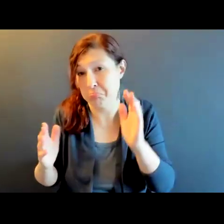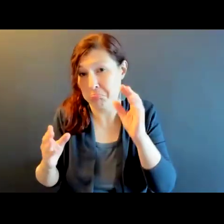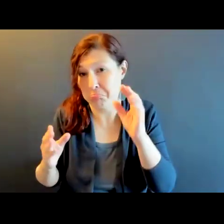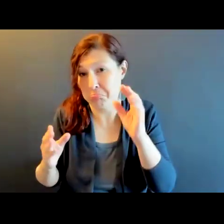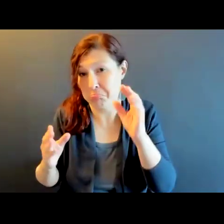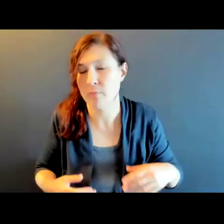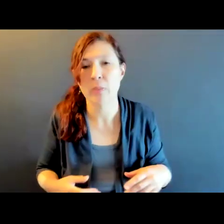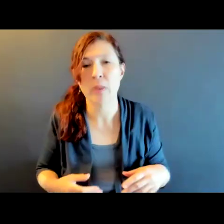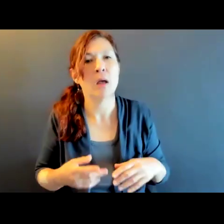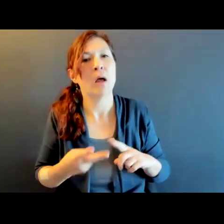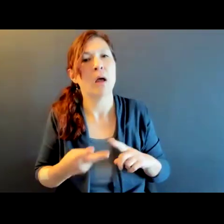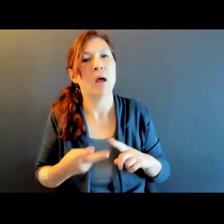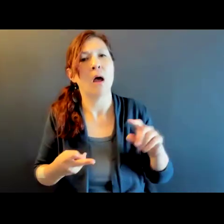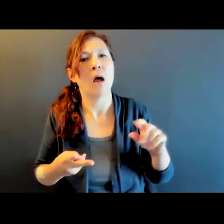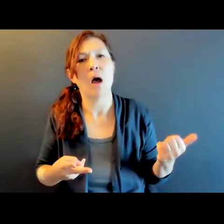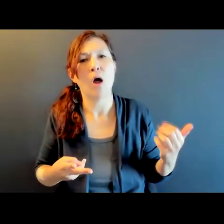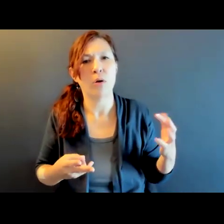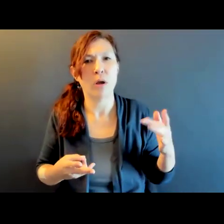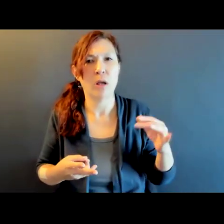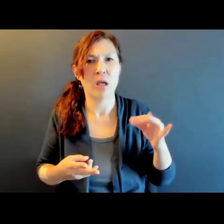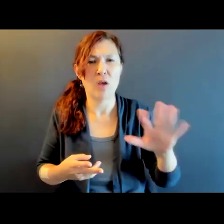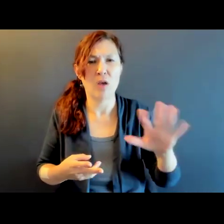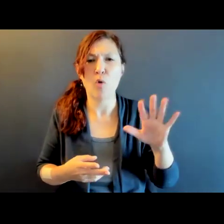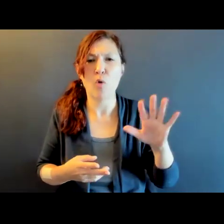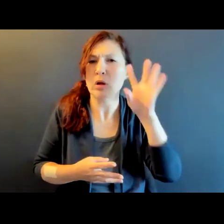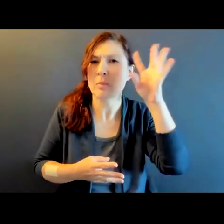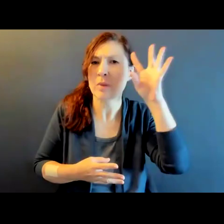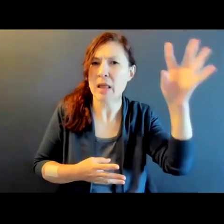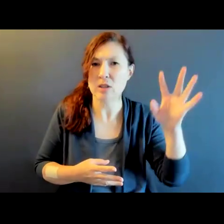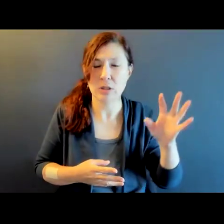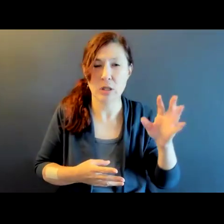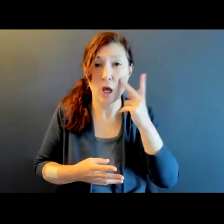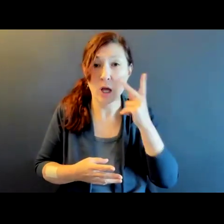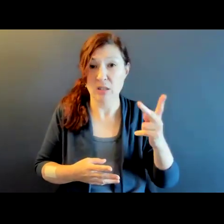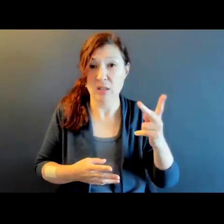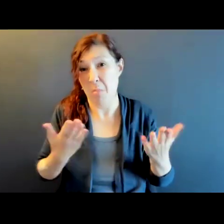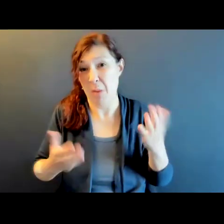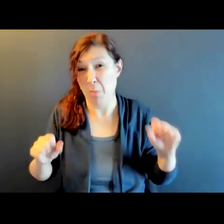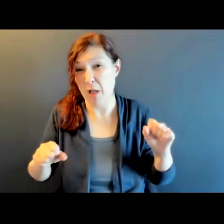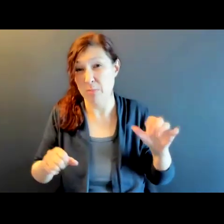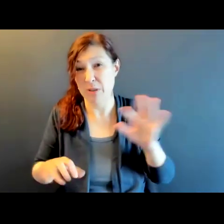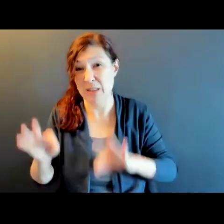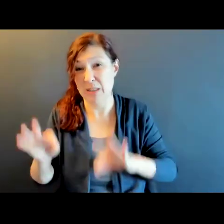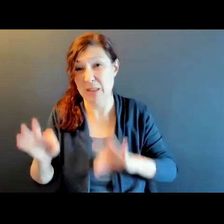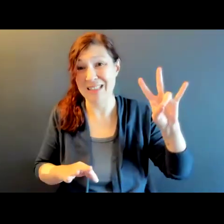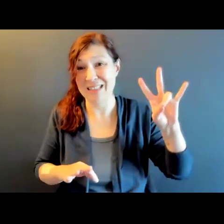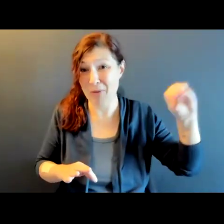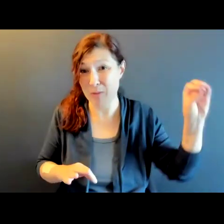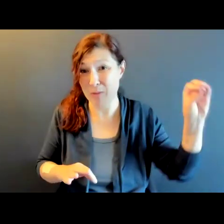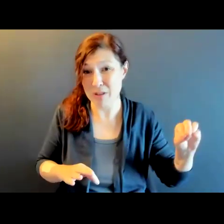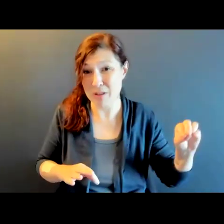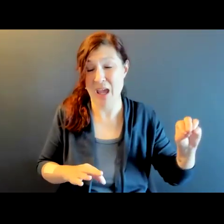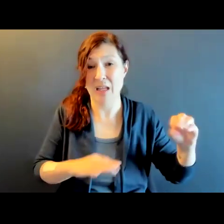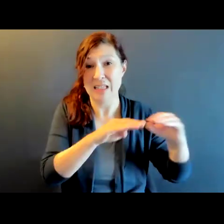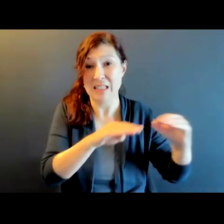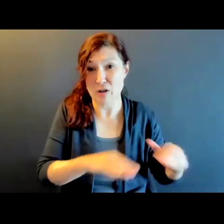of your simulations have revisited the 70-30 distribution of grades and scores, only because